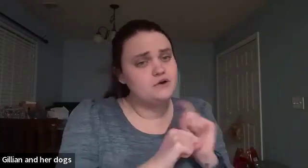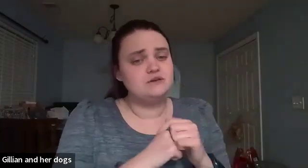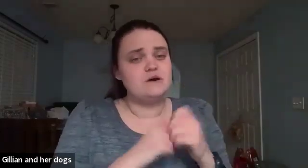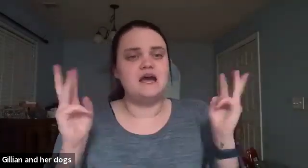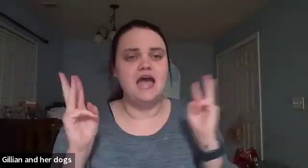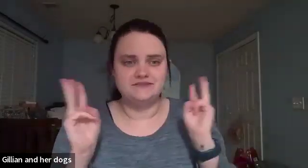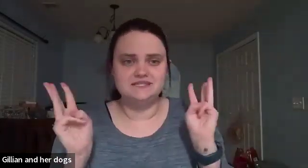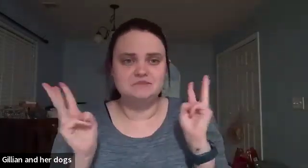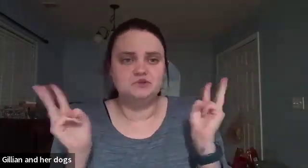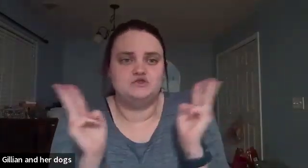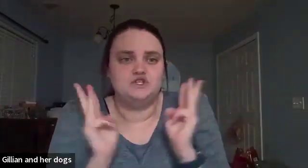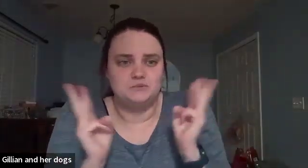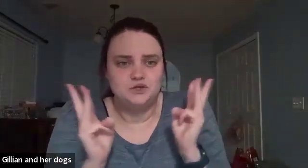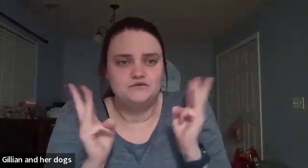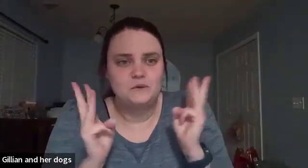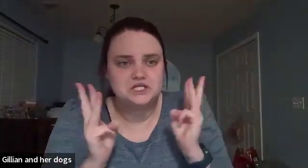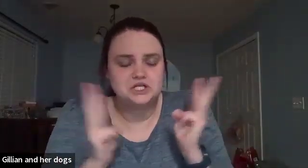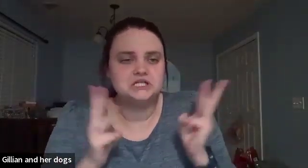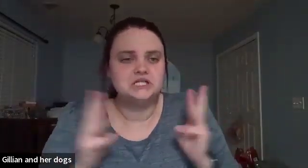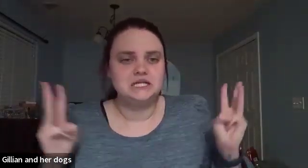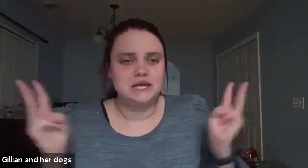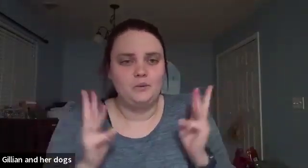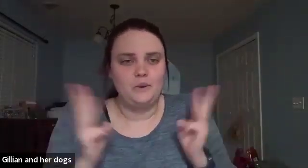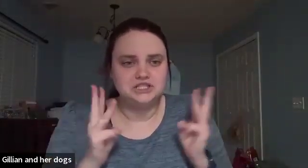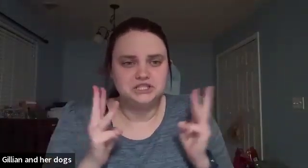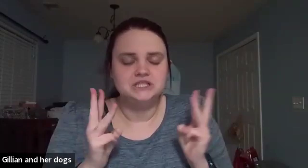most often. I have seen some people do the W for winter, like winter.